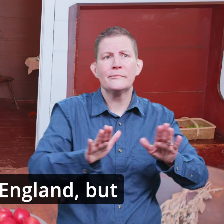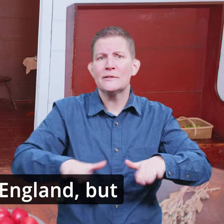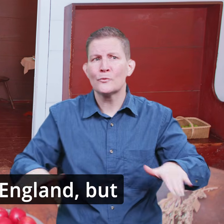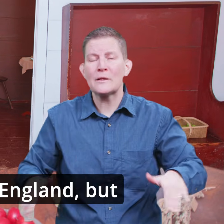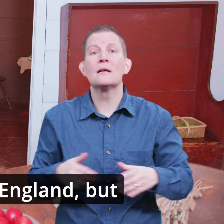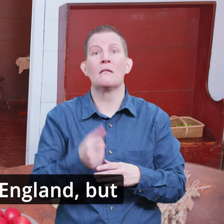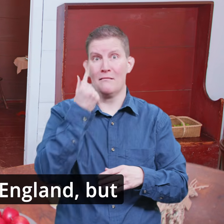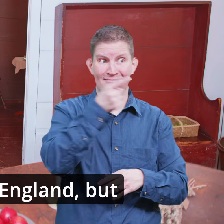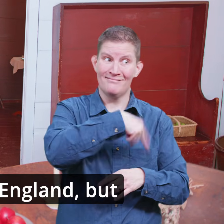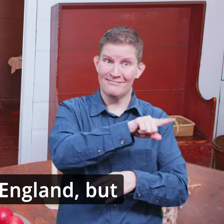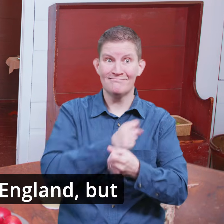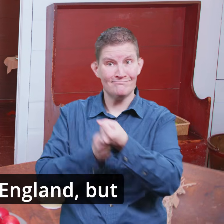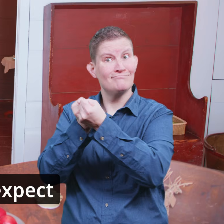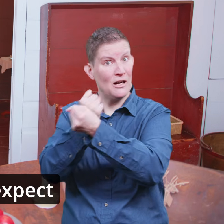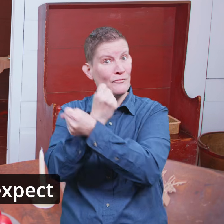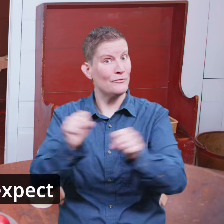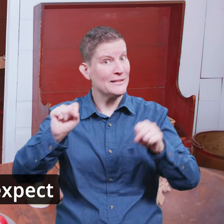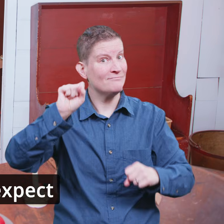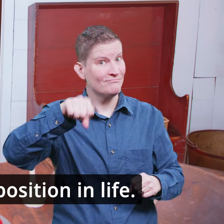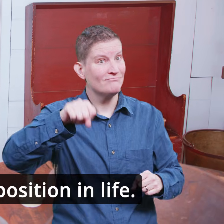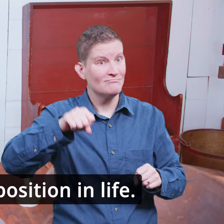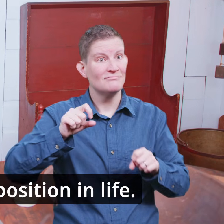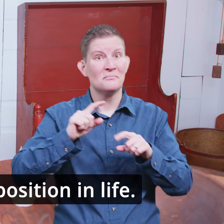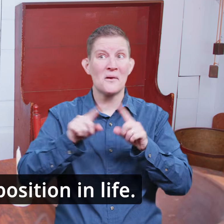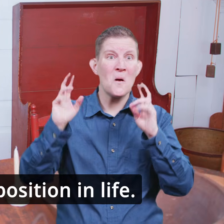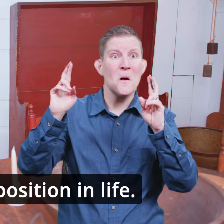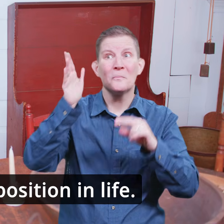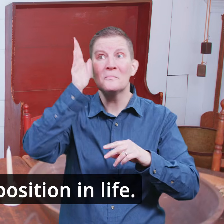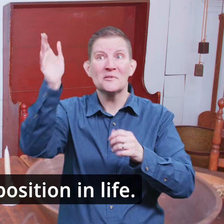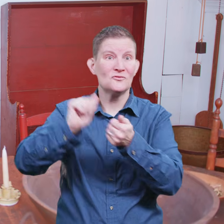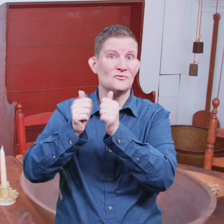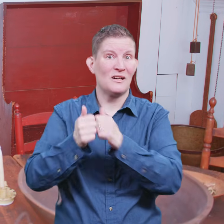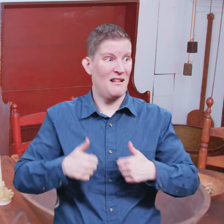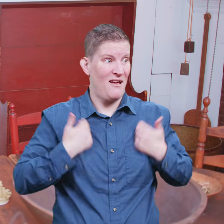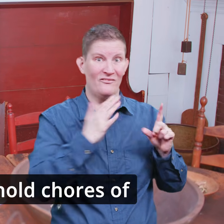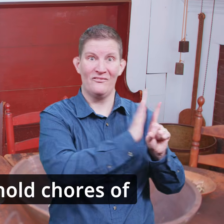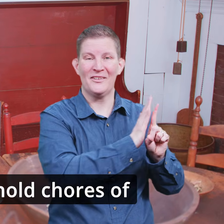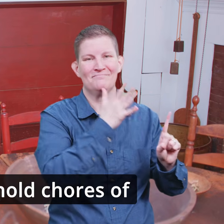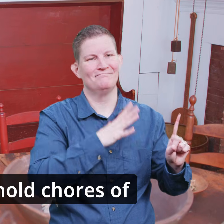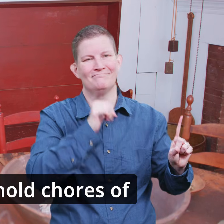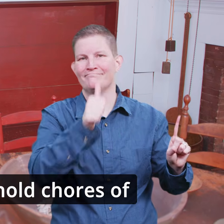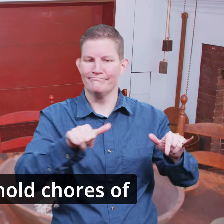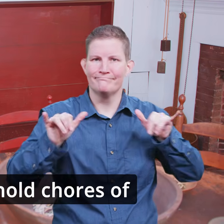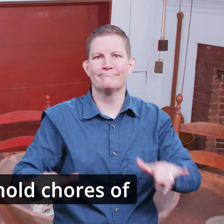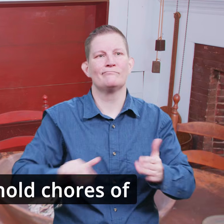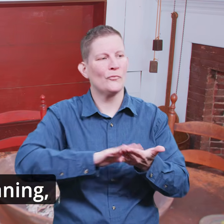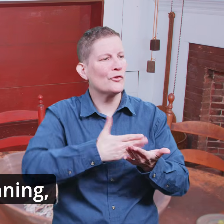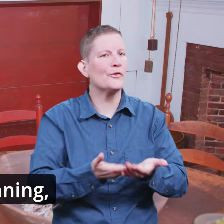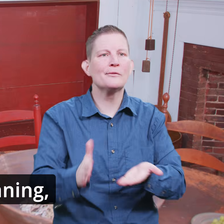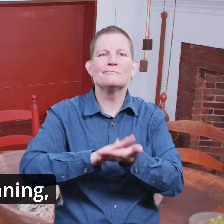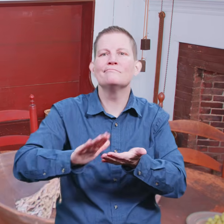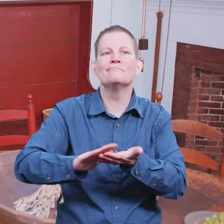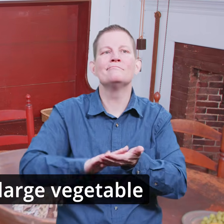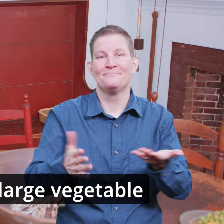loudly supported liberty from England, but probably didn't expect freedom to change their position in life. Besides the usual household chores of